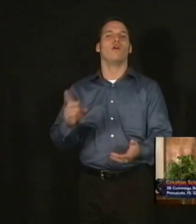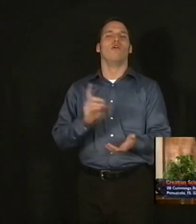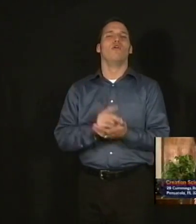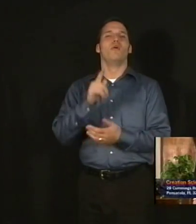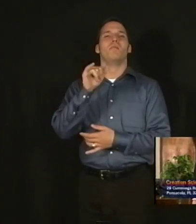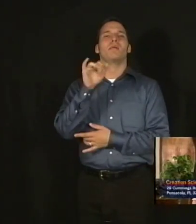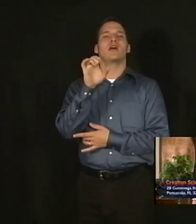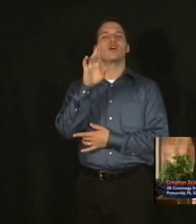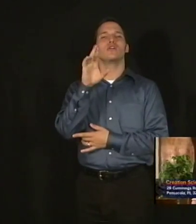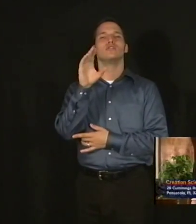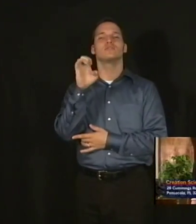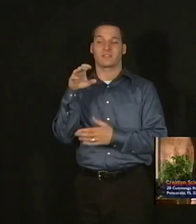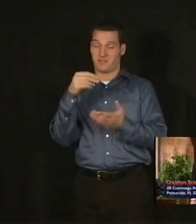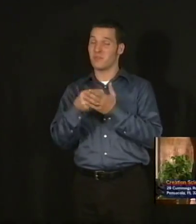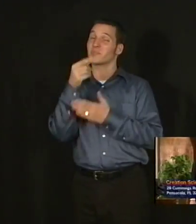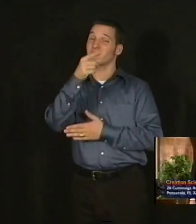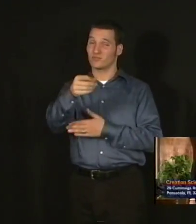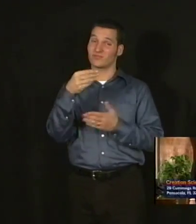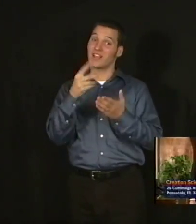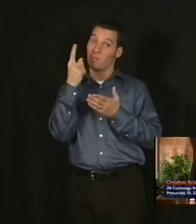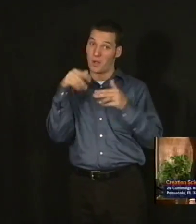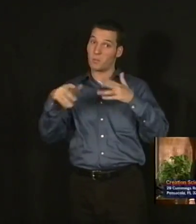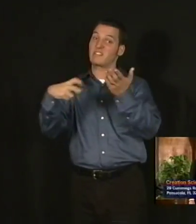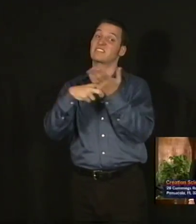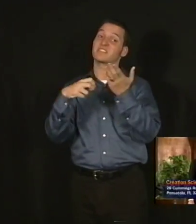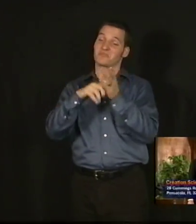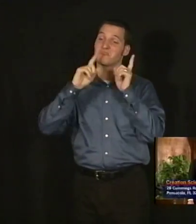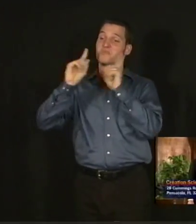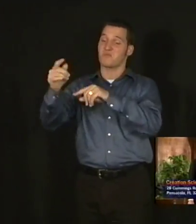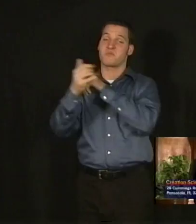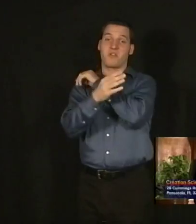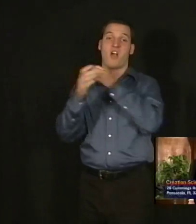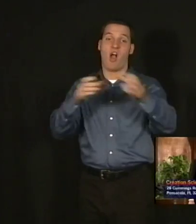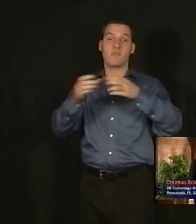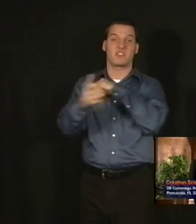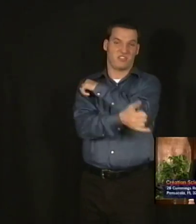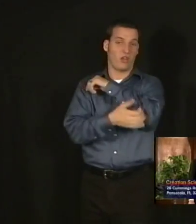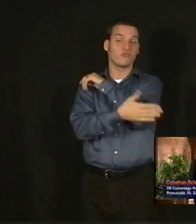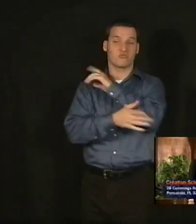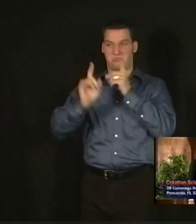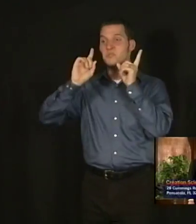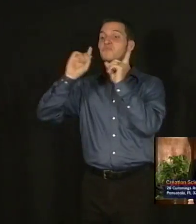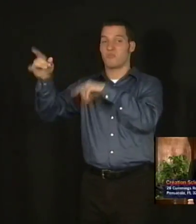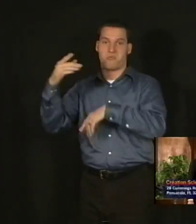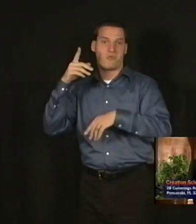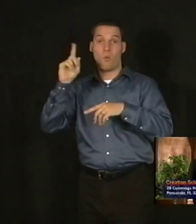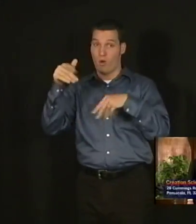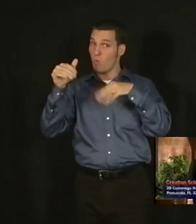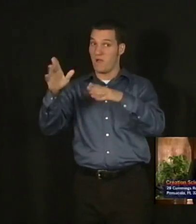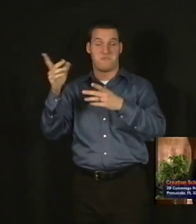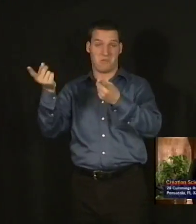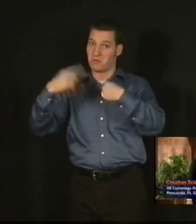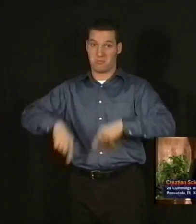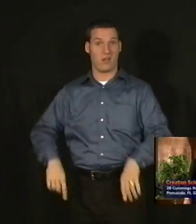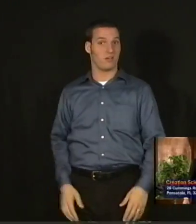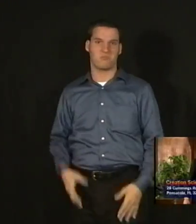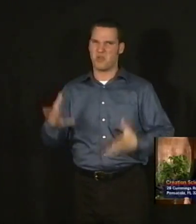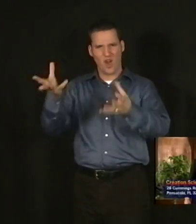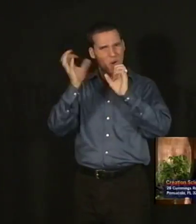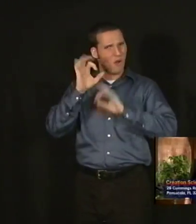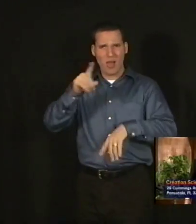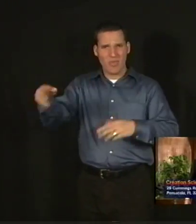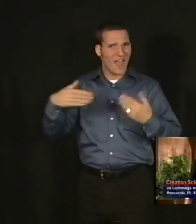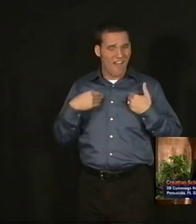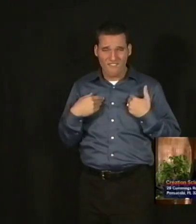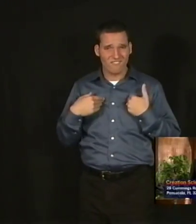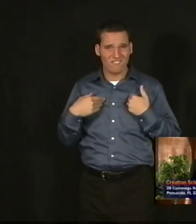Dr. Pierce, I'll buy you a one-way ticket also to the Soviet Union if you use it and don't come back. I've been over there, folks. You don't want what they've got. Here's